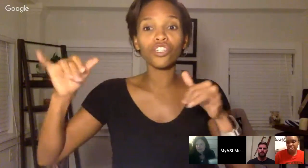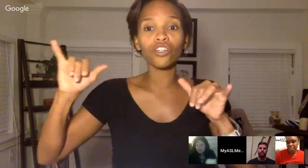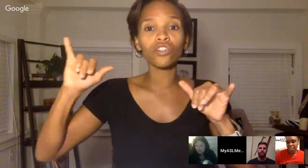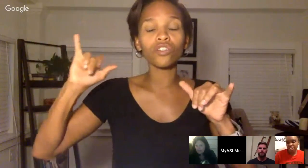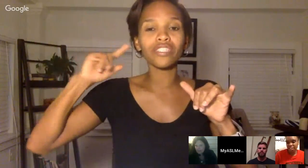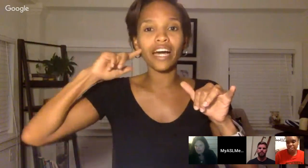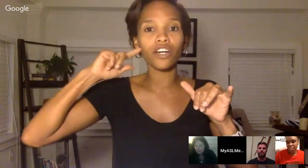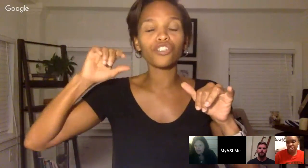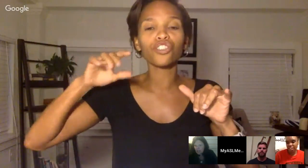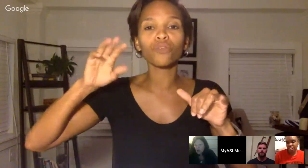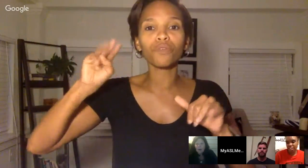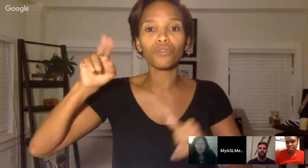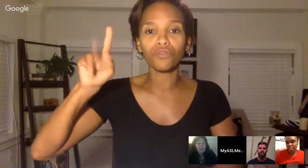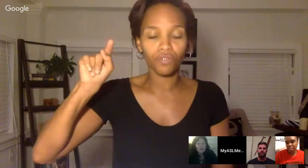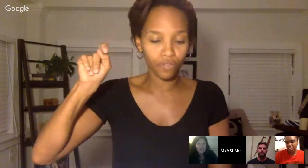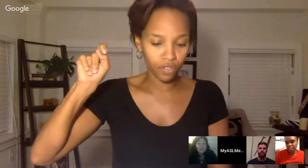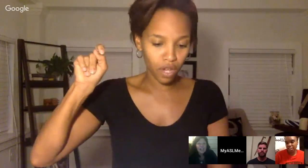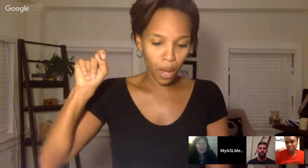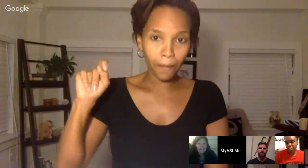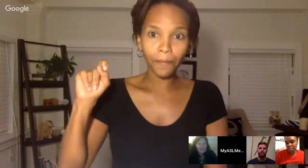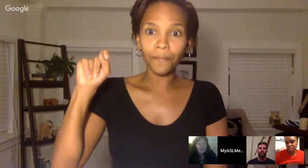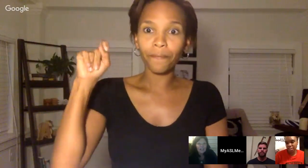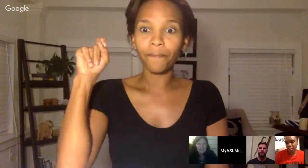Oh, you're still mute.